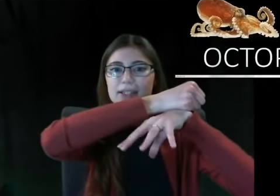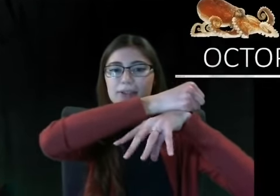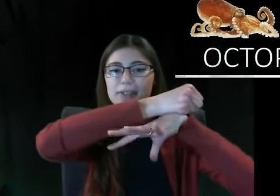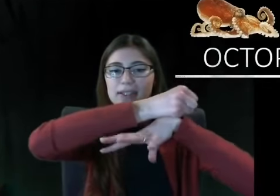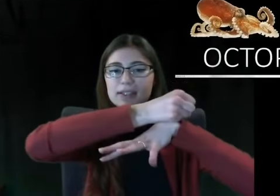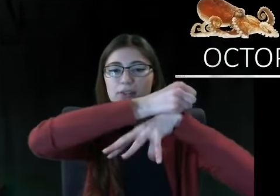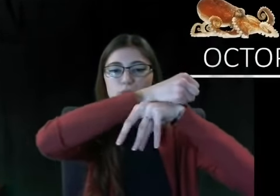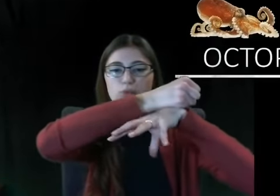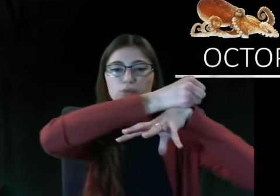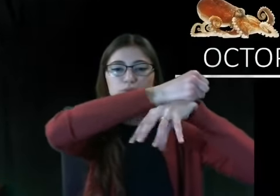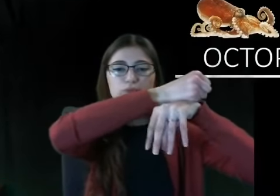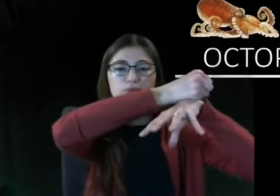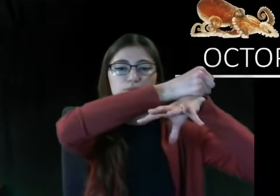tentacles.